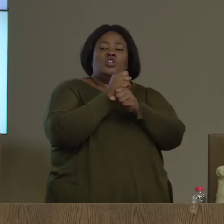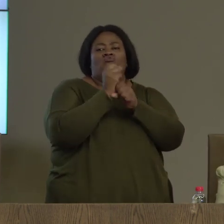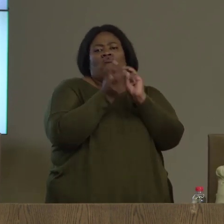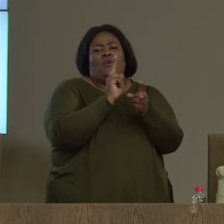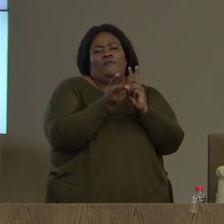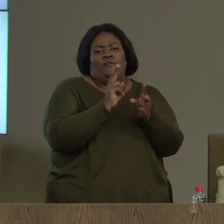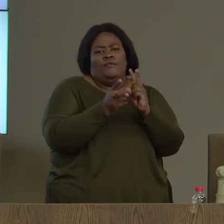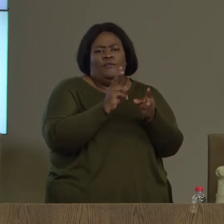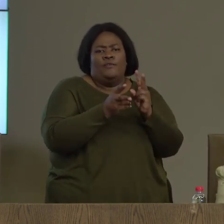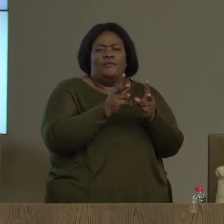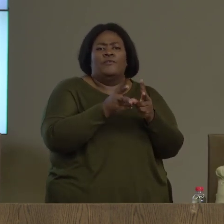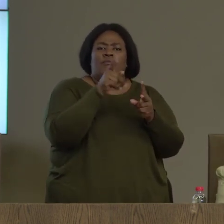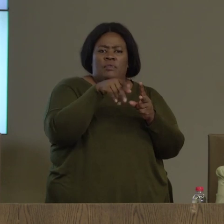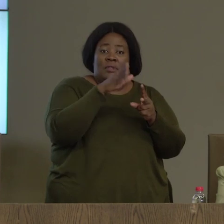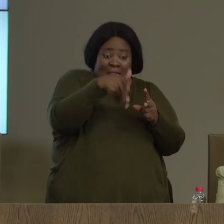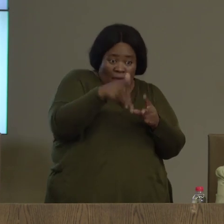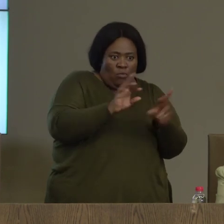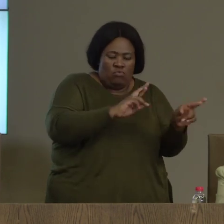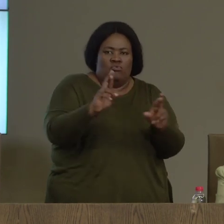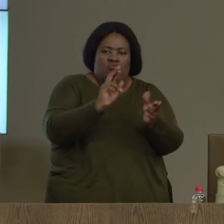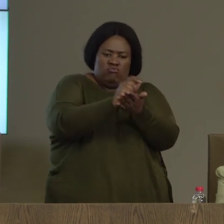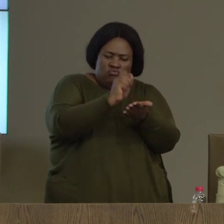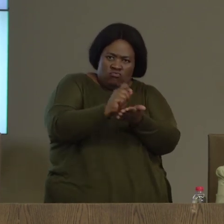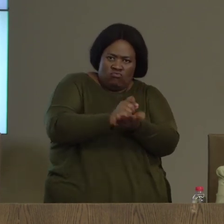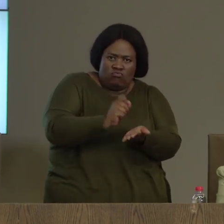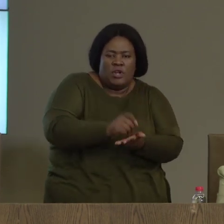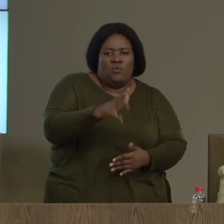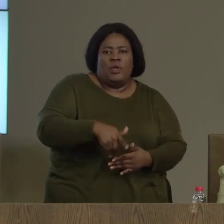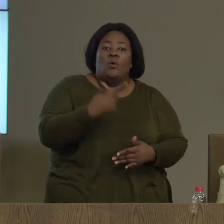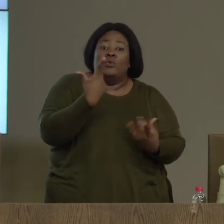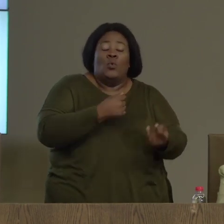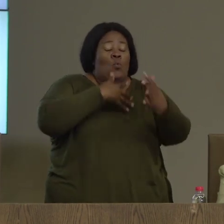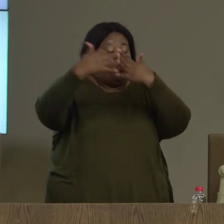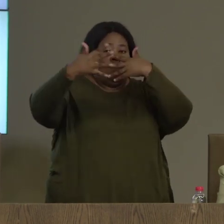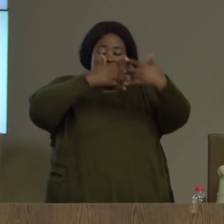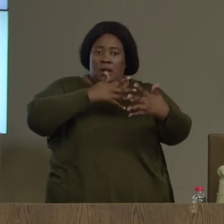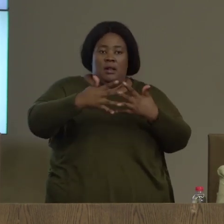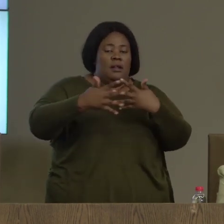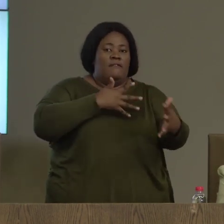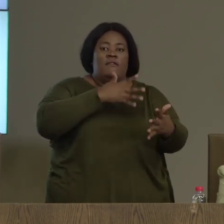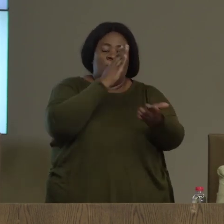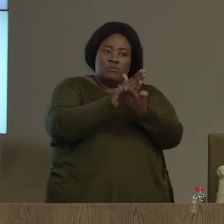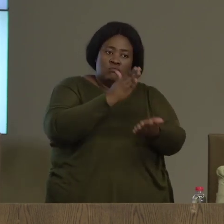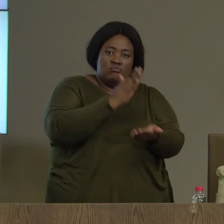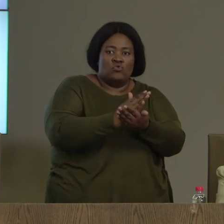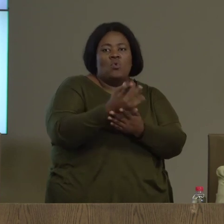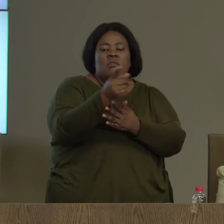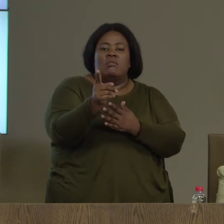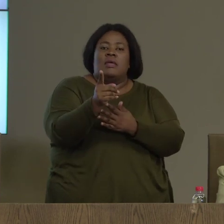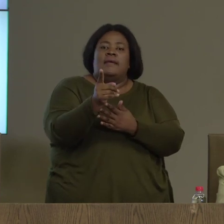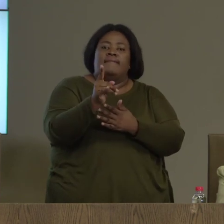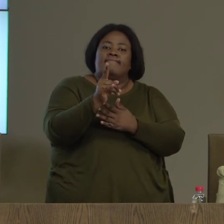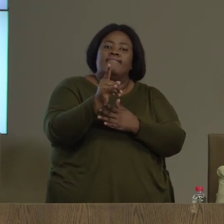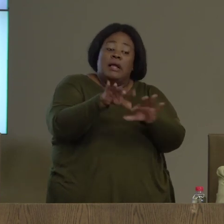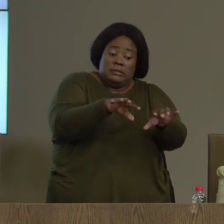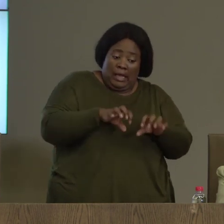by hook or crook their writing this year. We're going to do whatever it takes to make sure that they do sit for